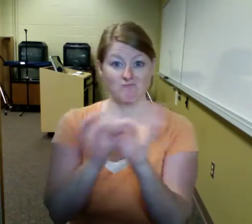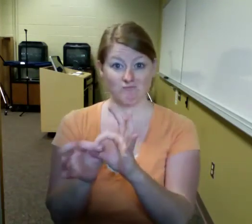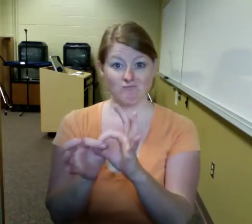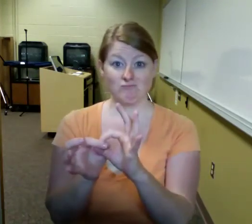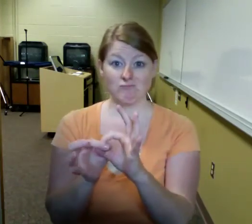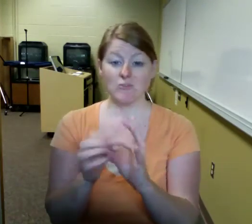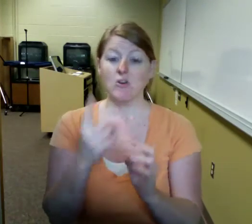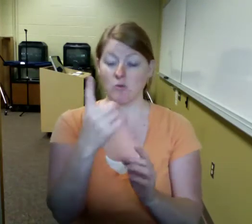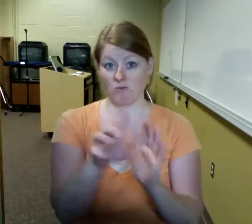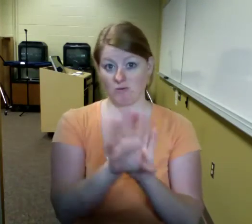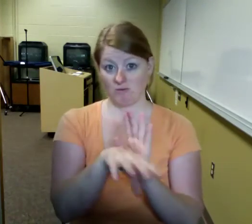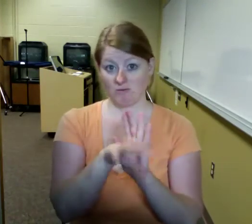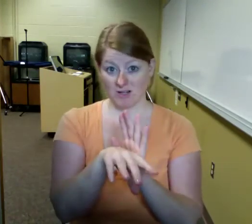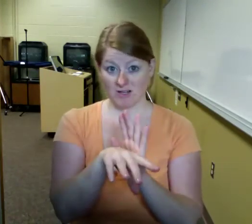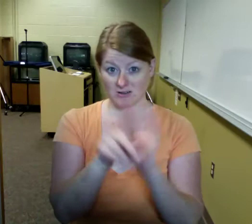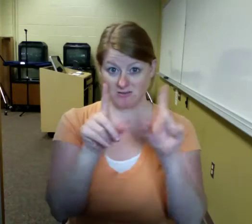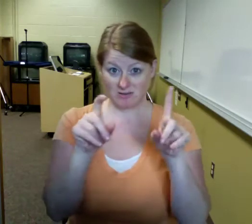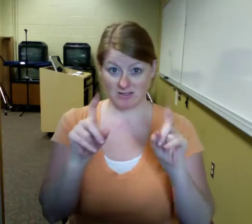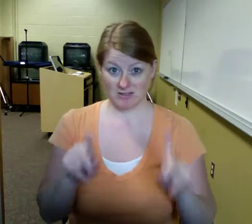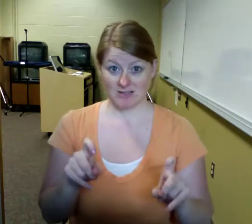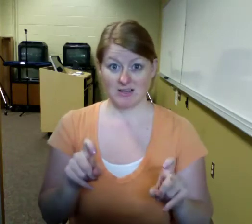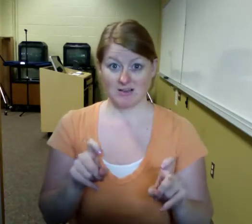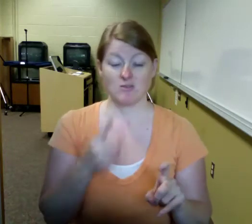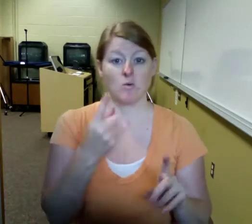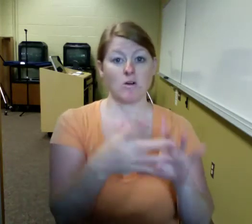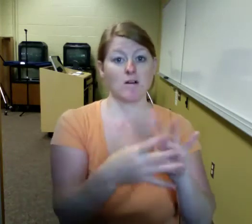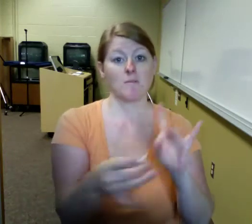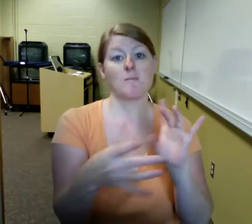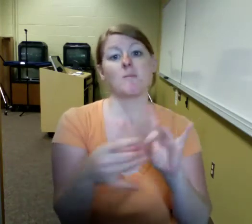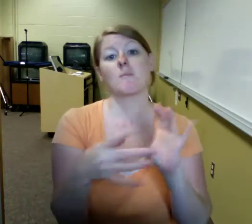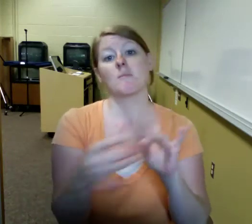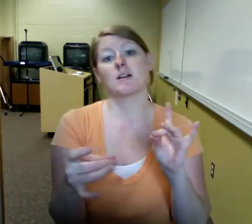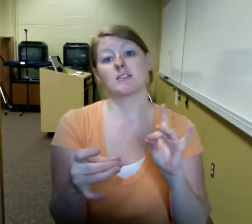text, where one speaker's message is conveyed in a continuous discourse.